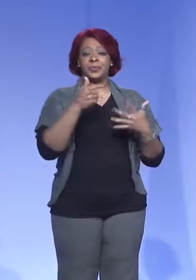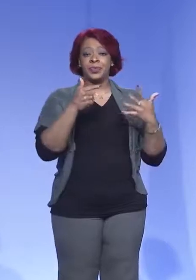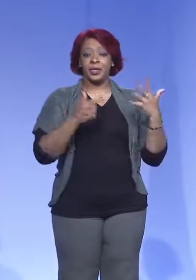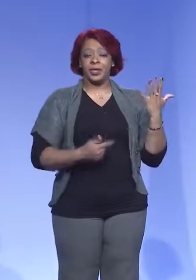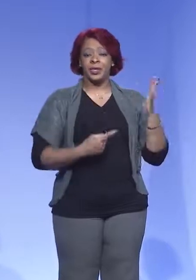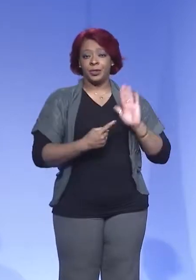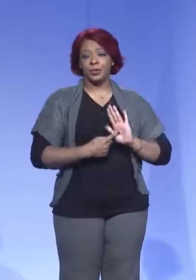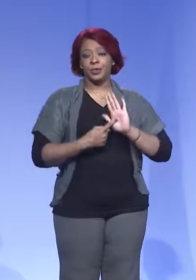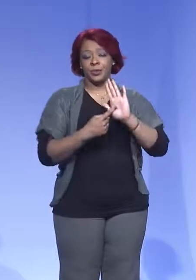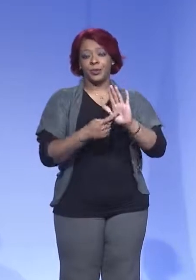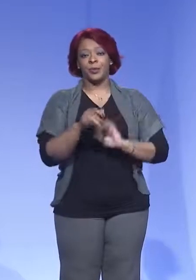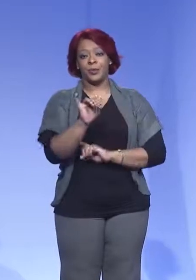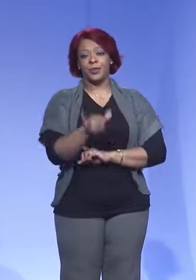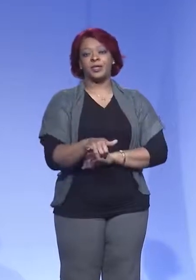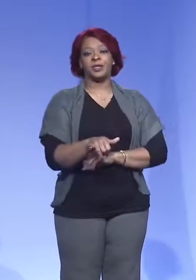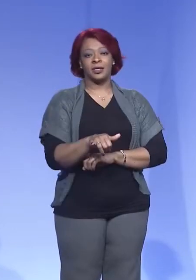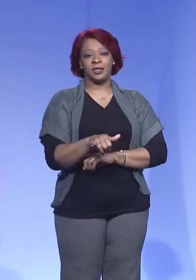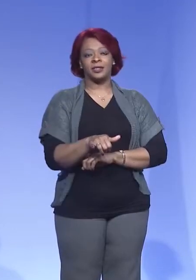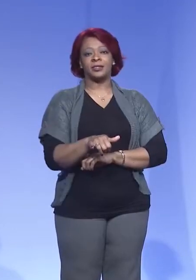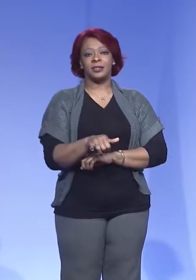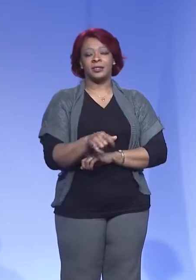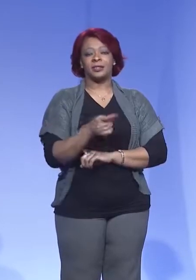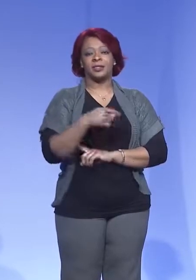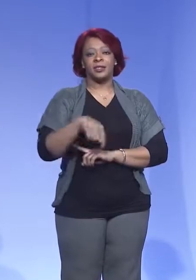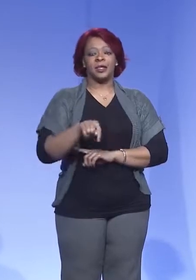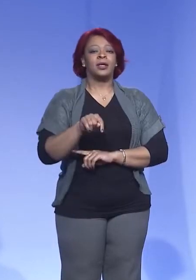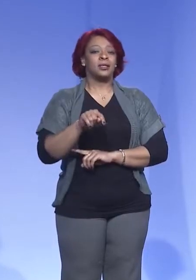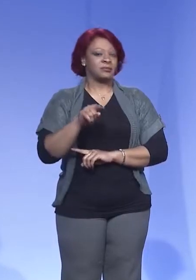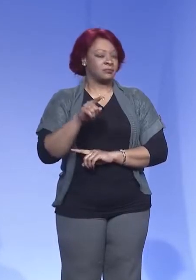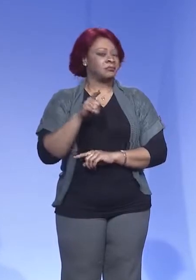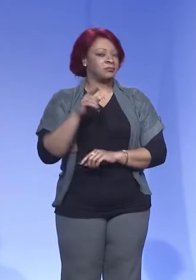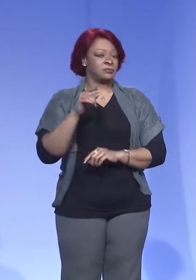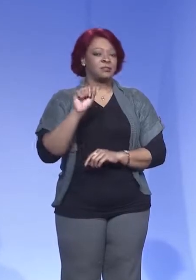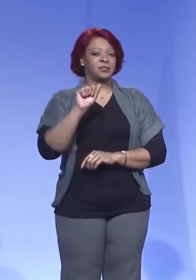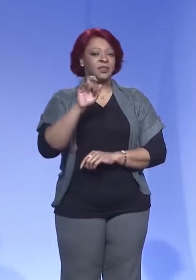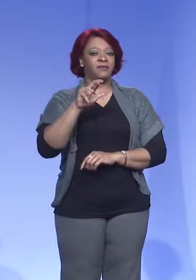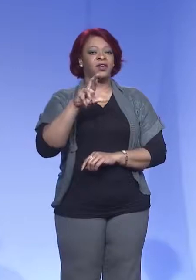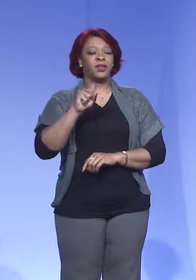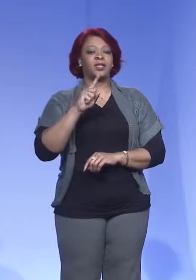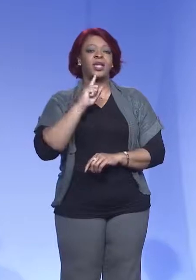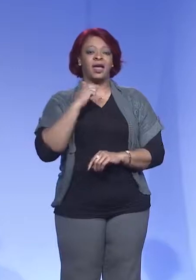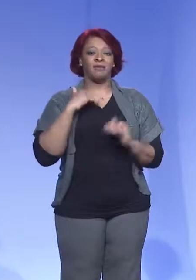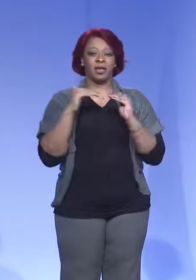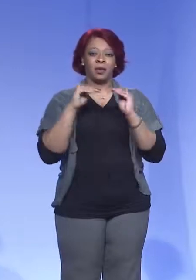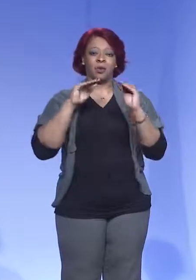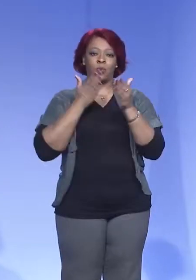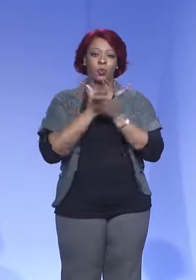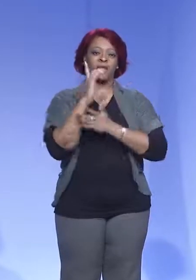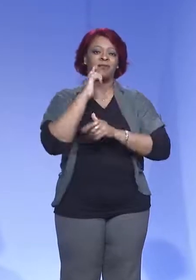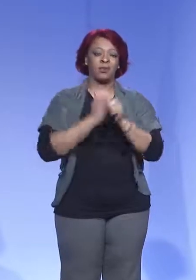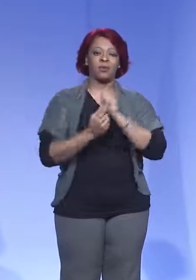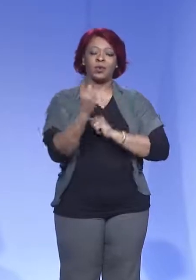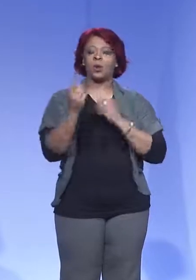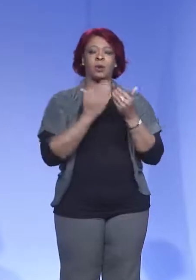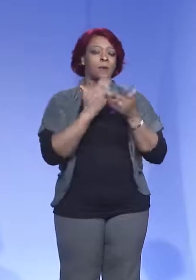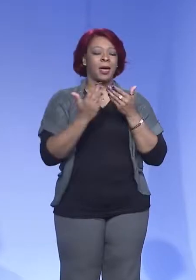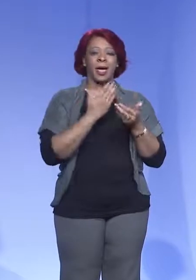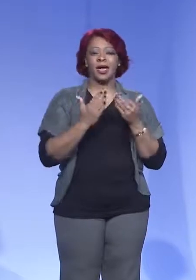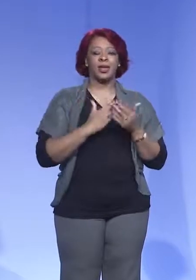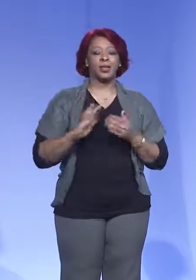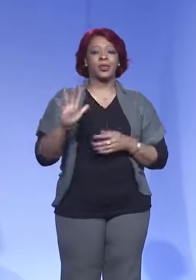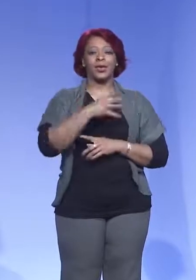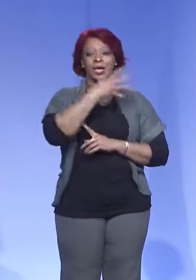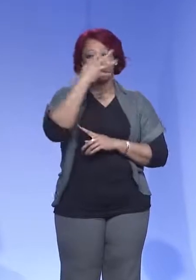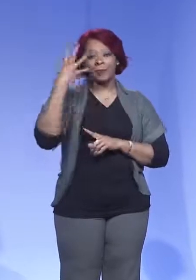shows that public health is a fundamental right for everyone, regardless this